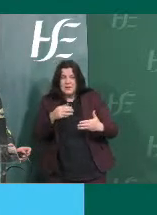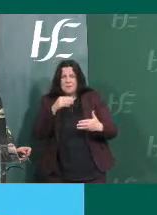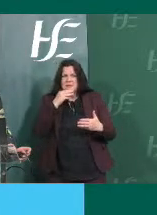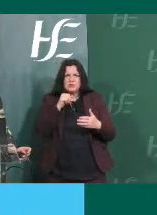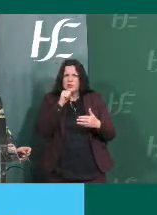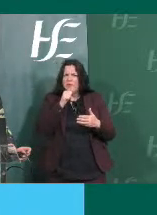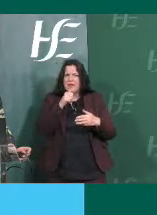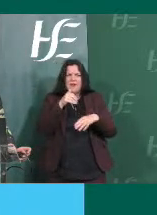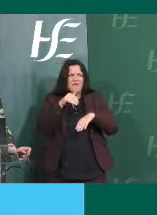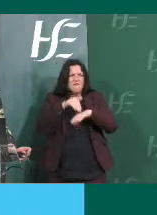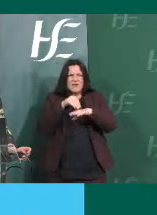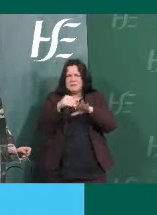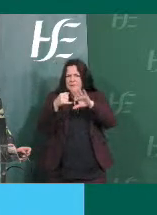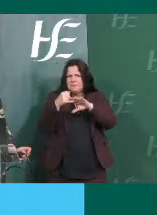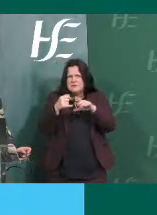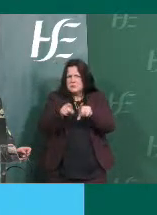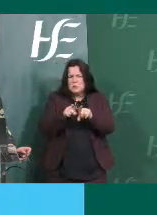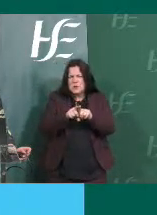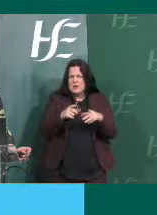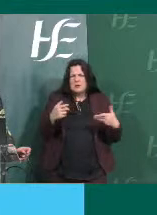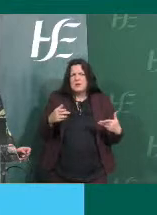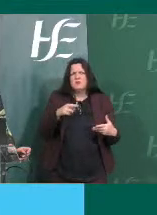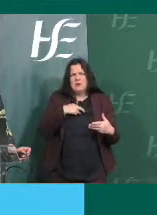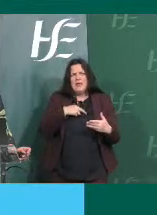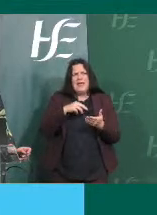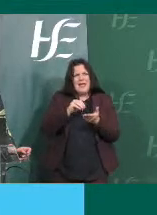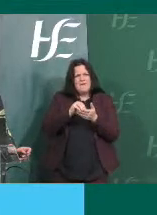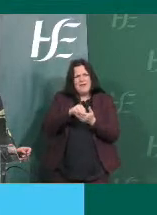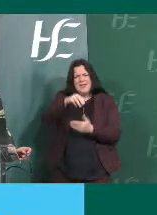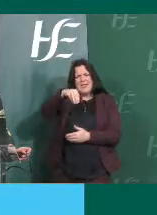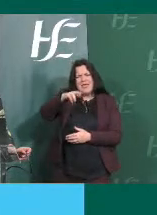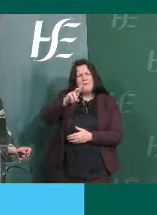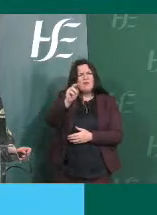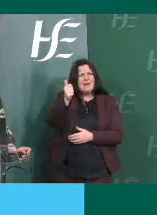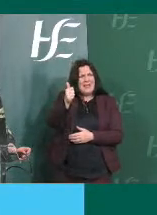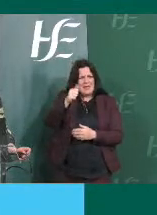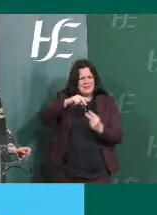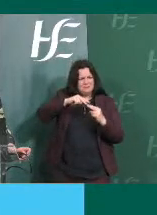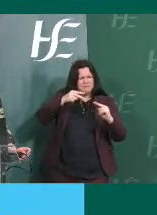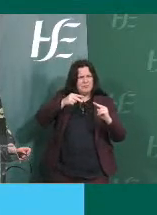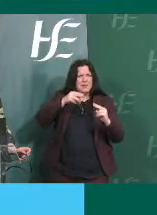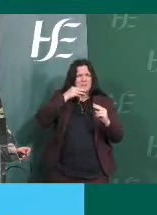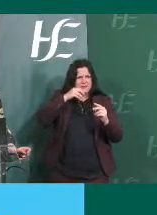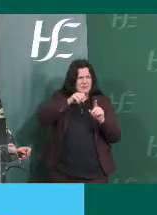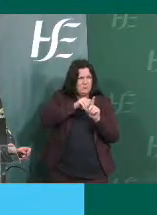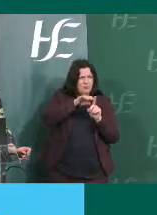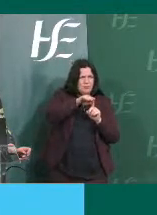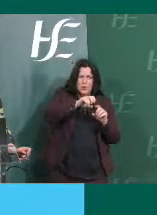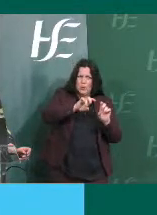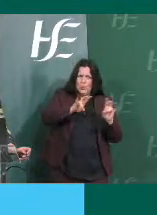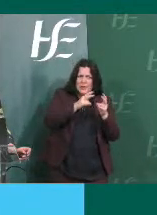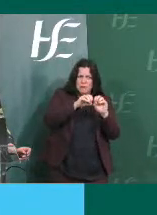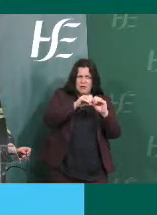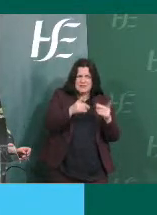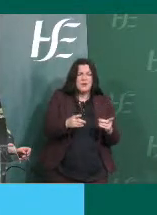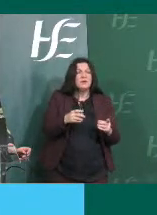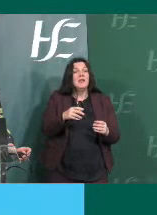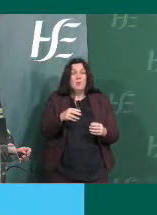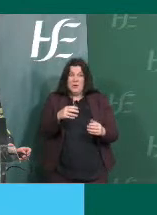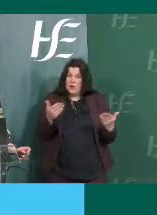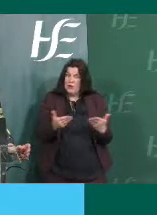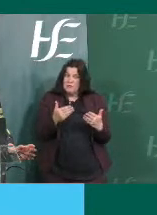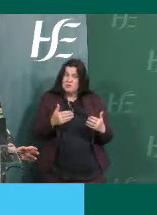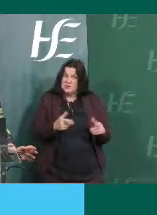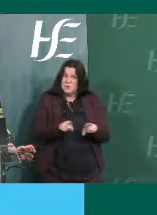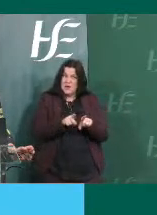are mRNA vaccines. The mRNA in the vaccine is quickly broken down and doesn't become part of the body. And we are very much strongly encouraging pregnant women in